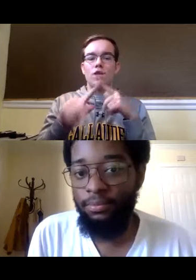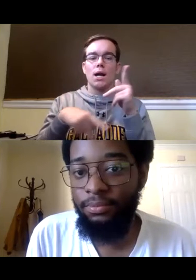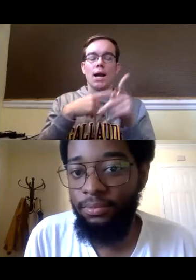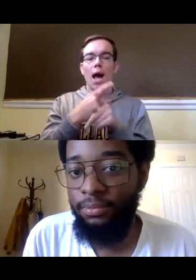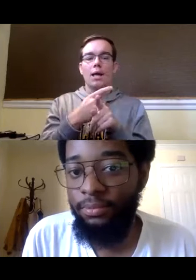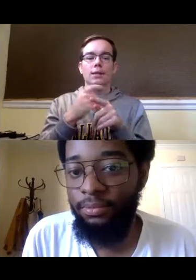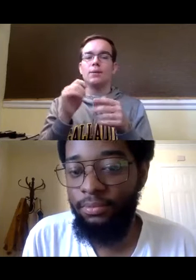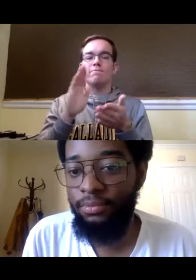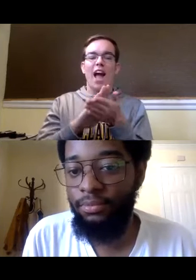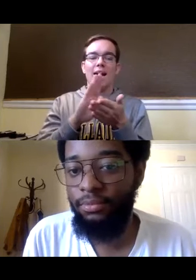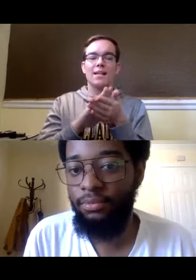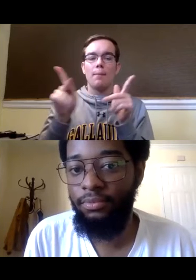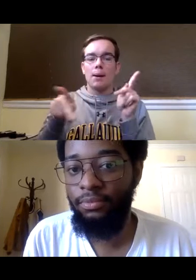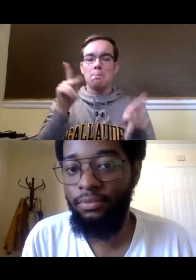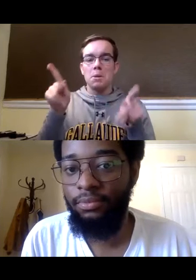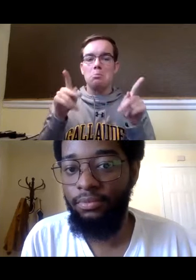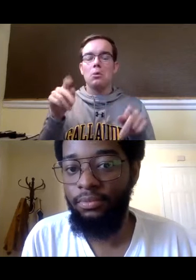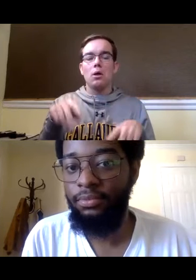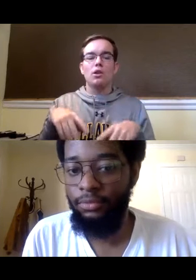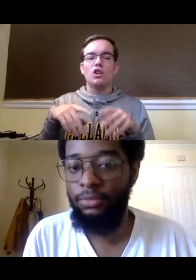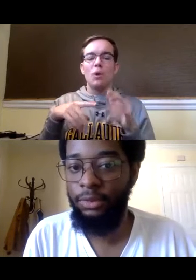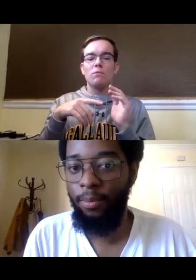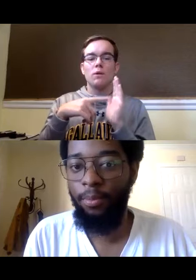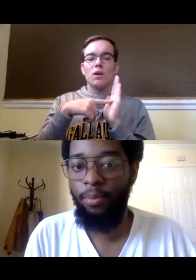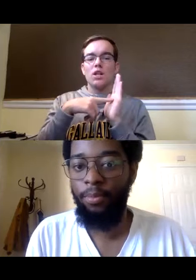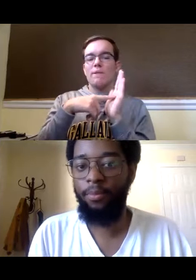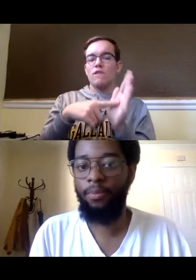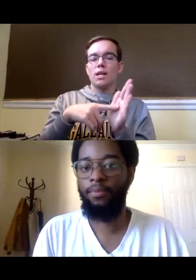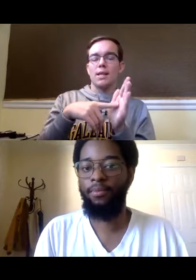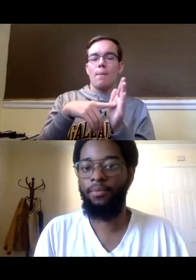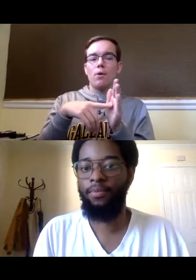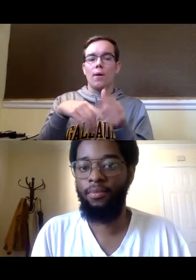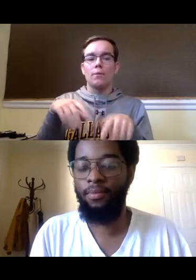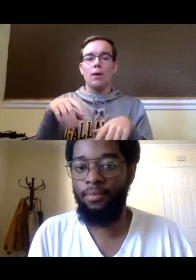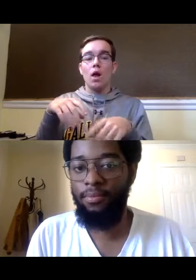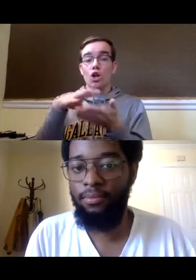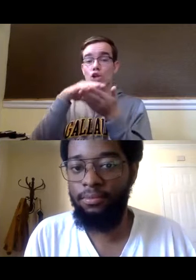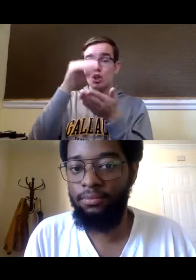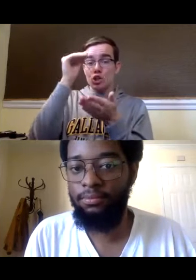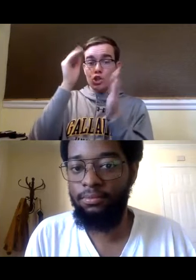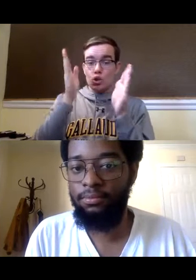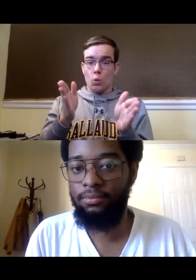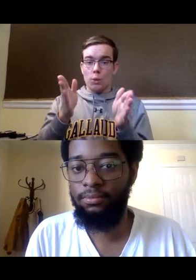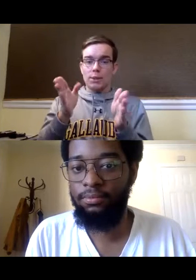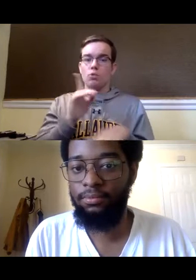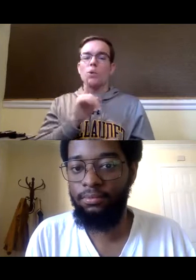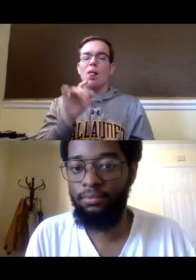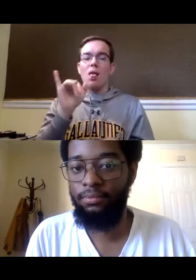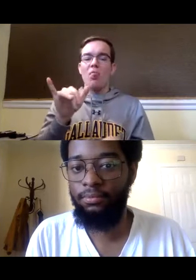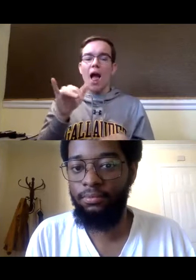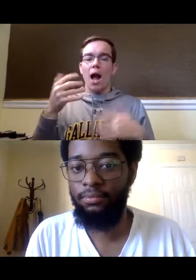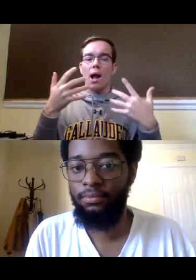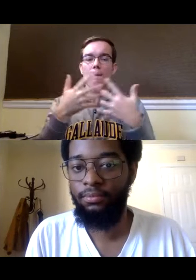Now we're going to be showing different types of academic people. For example, a